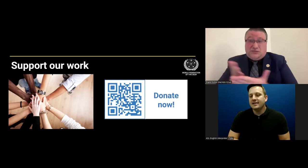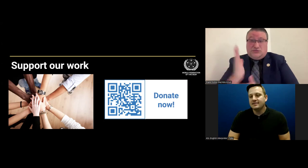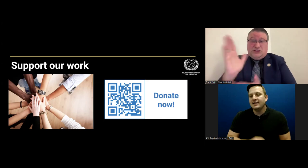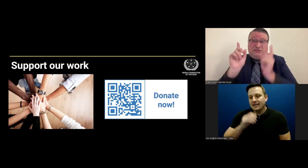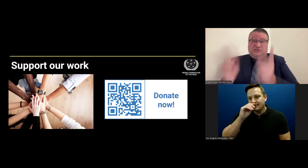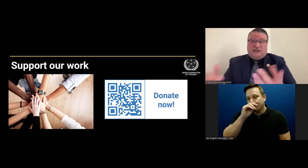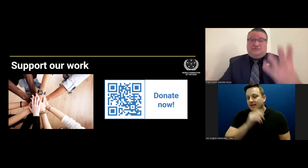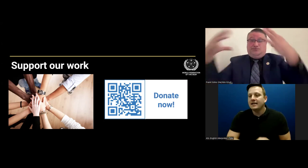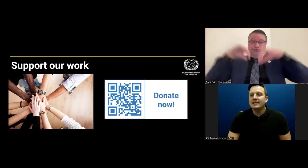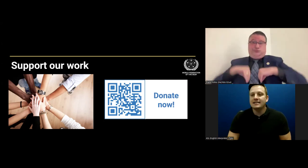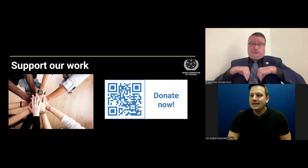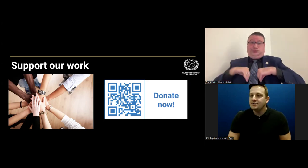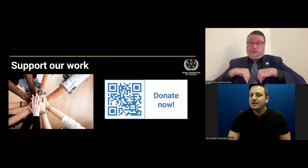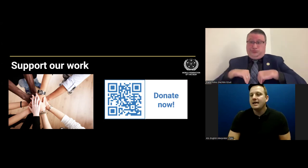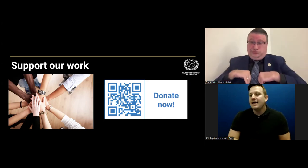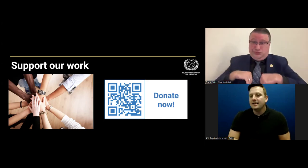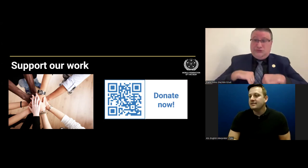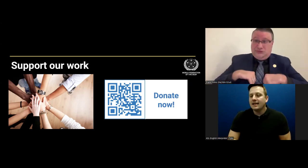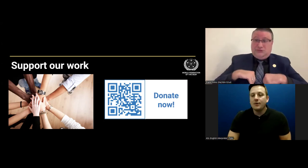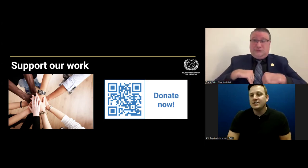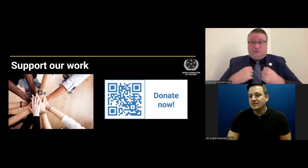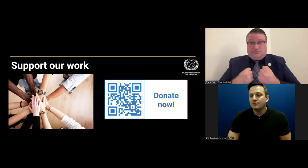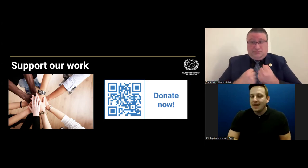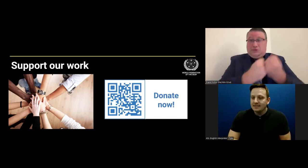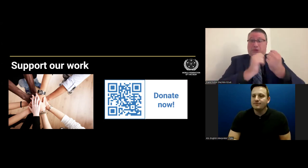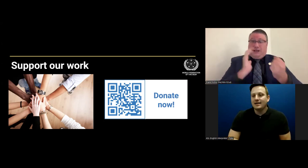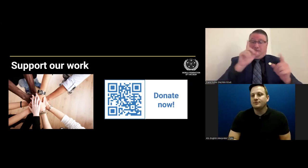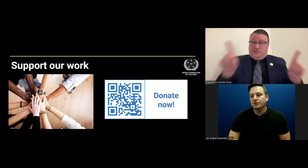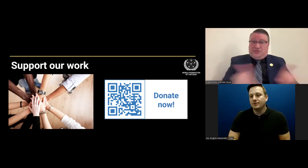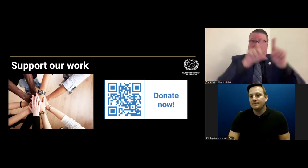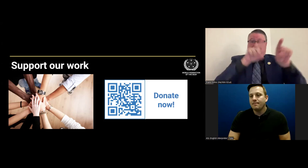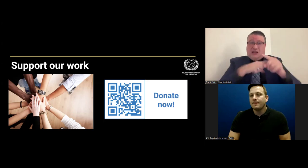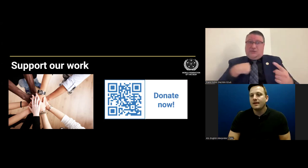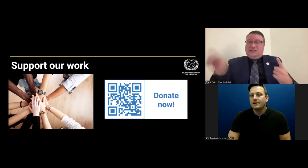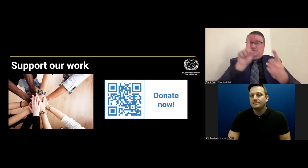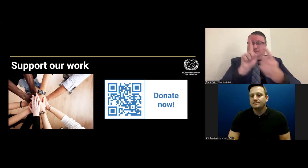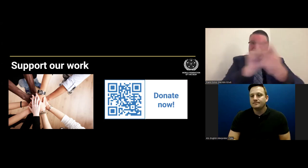this is something that needs attention and that sign language is a right for deaf children.